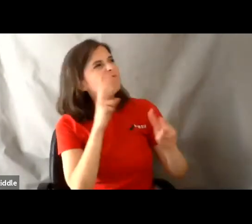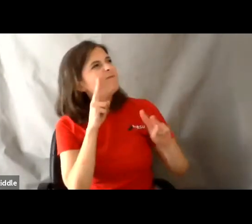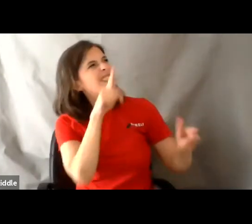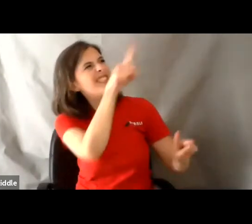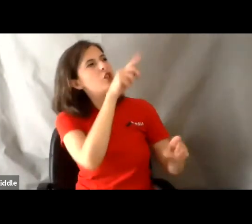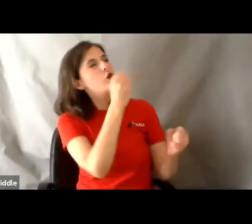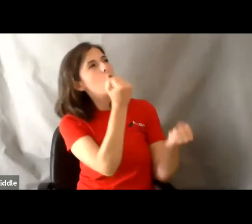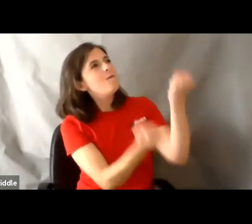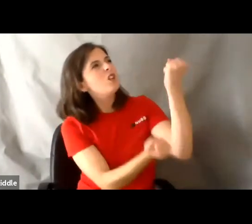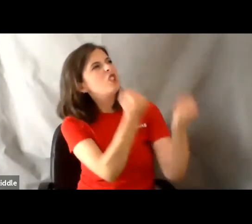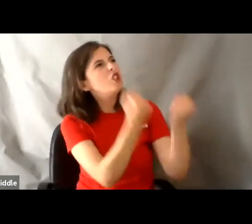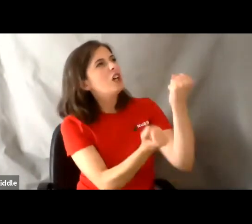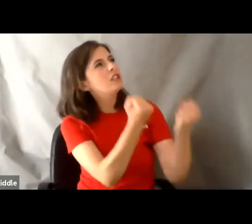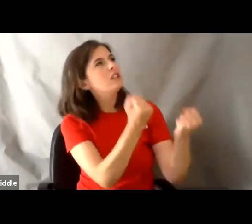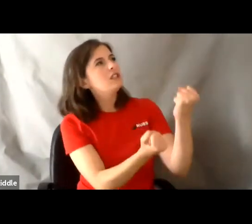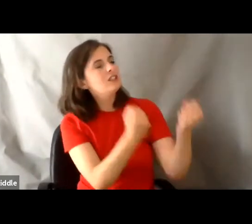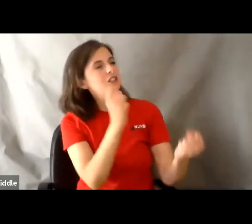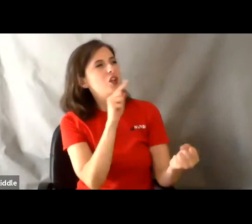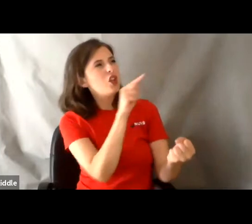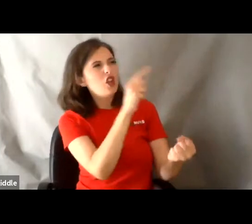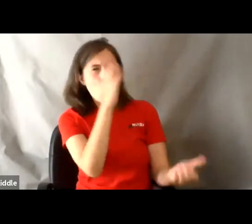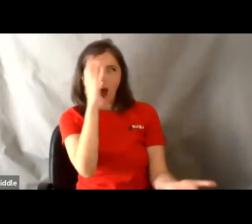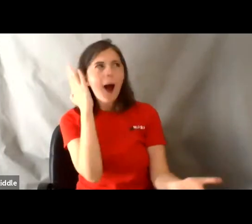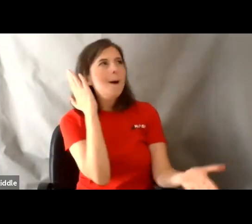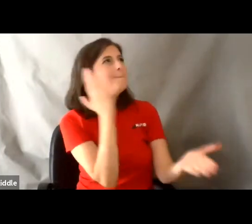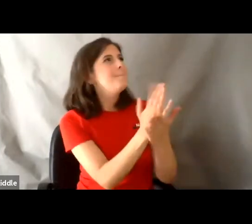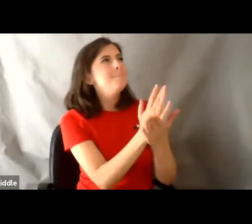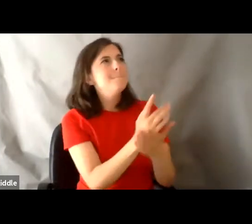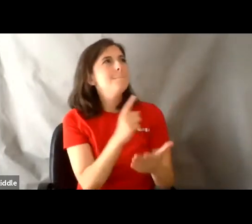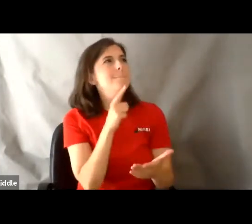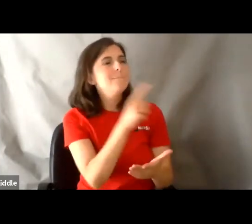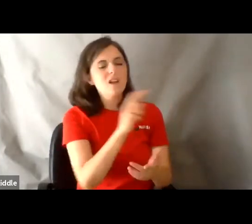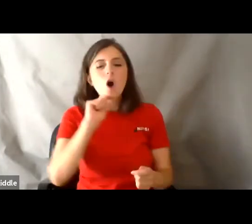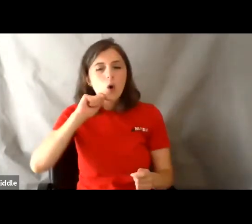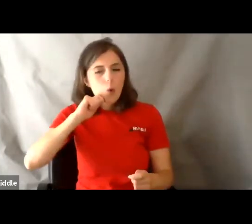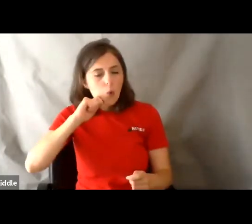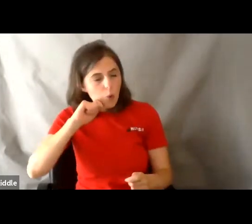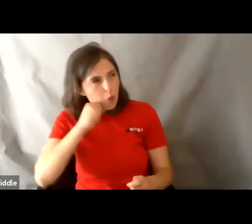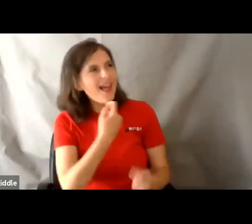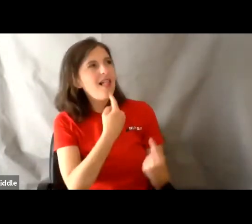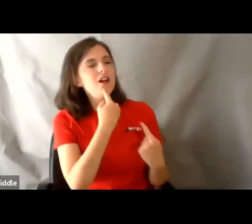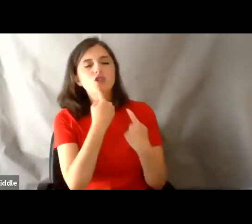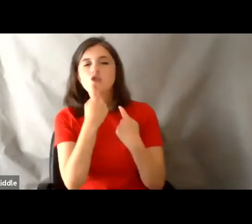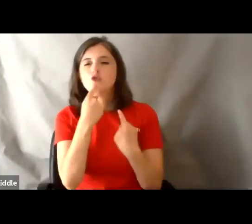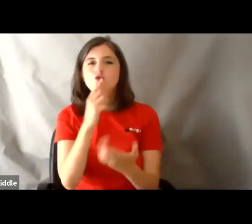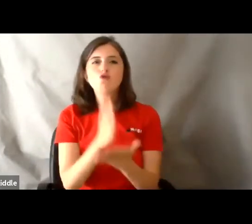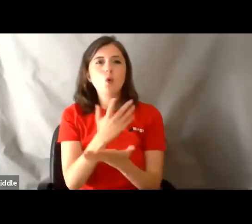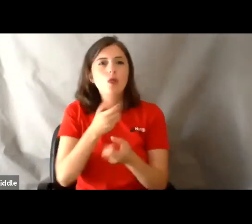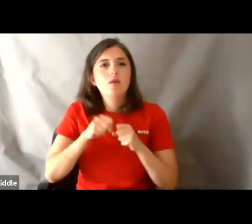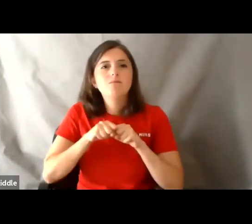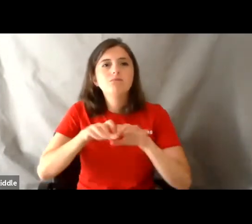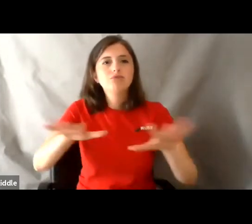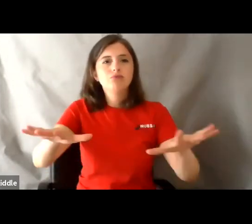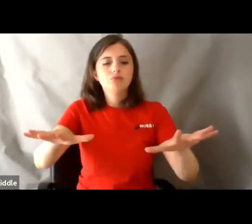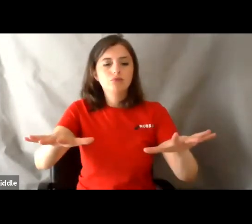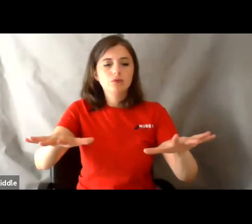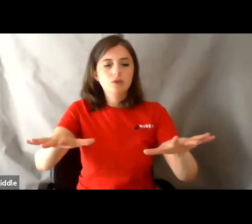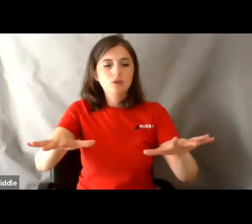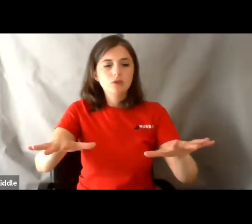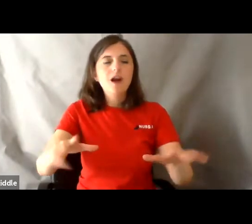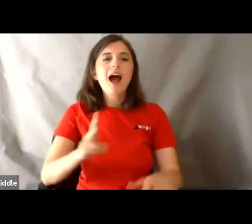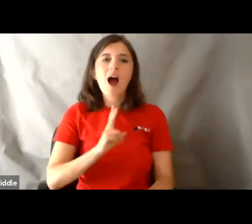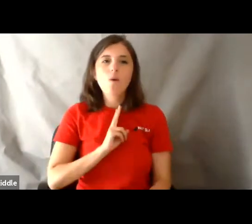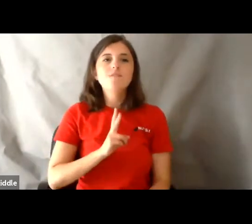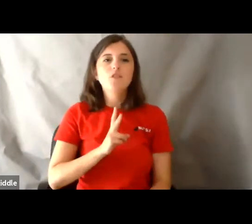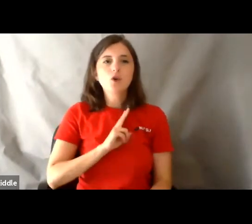the justice which you so deserve, and we will get the truth out there, and our voices